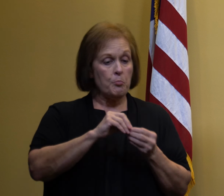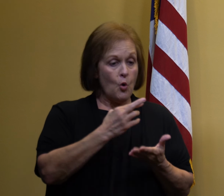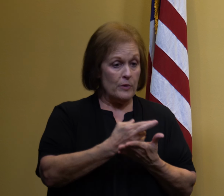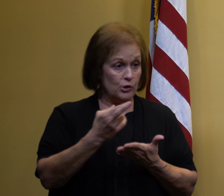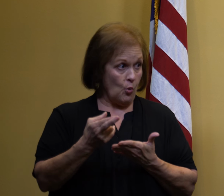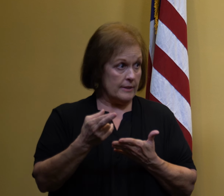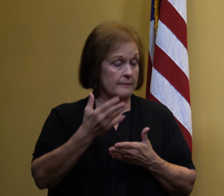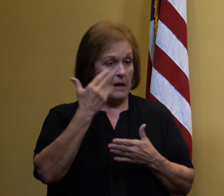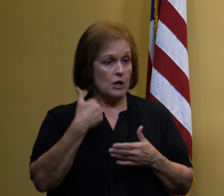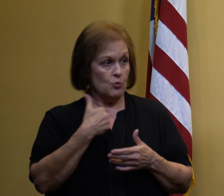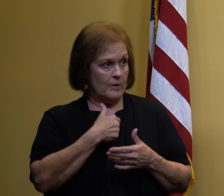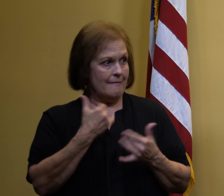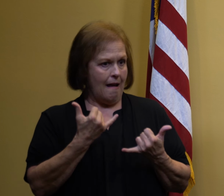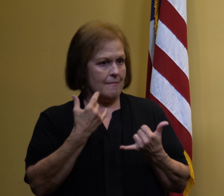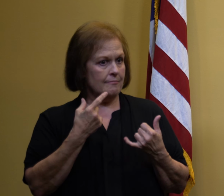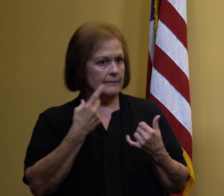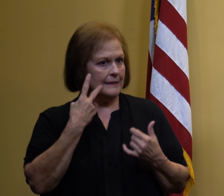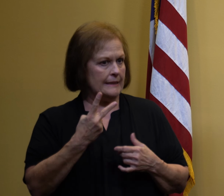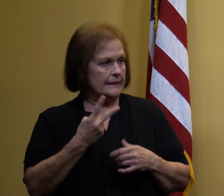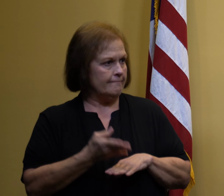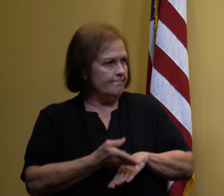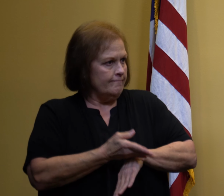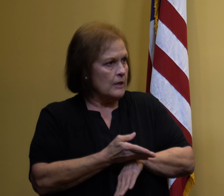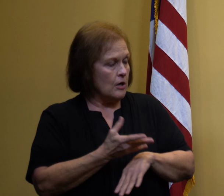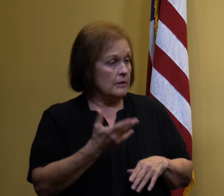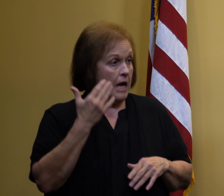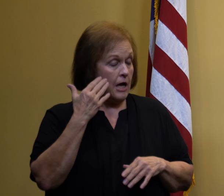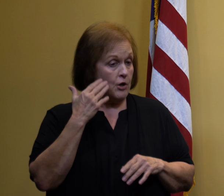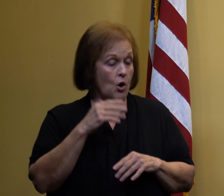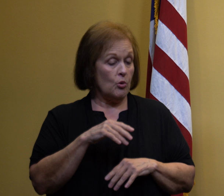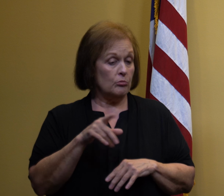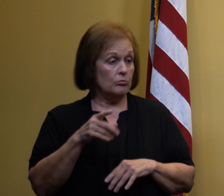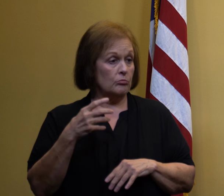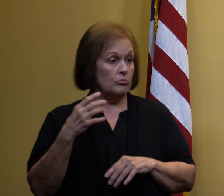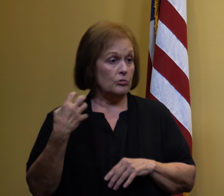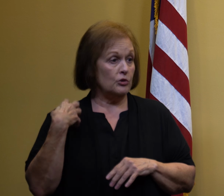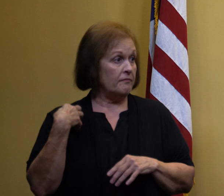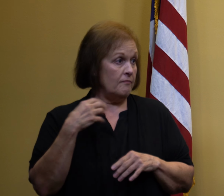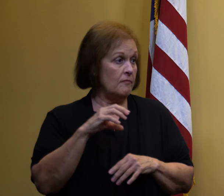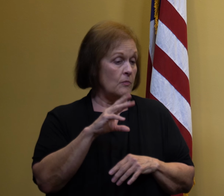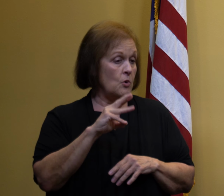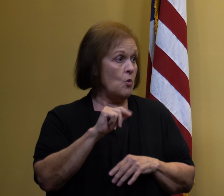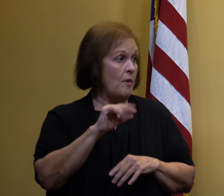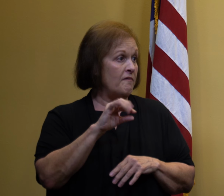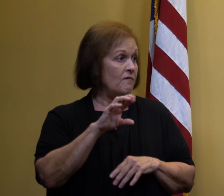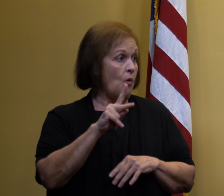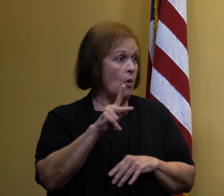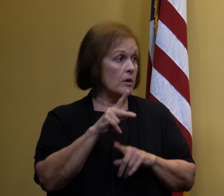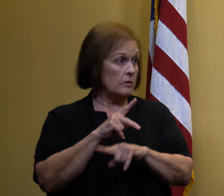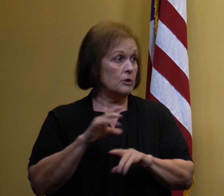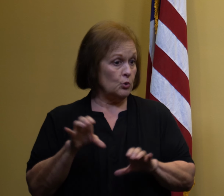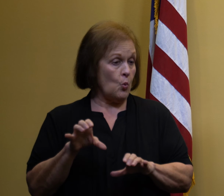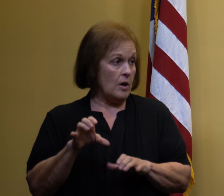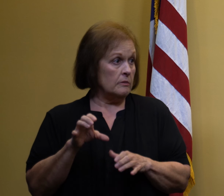bear because we're seeing results. And NOPD, I know Chief Woodfork is doing some reorg now because that's